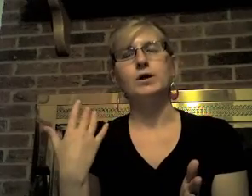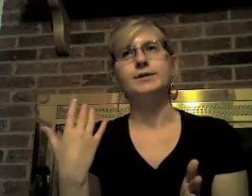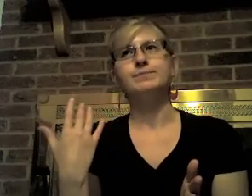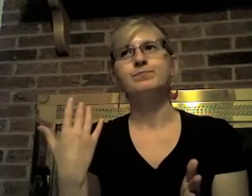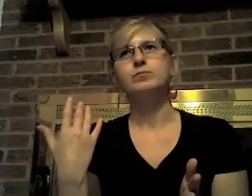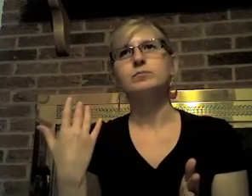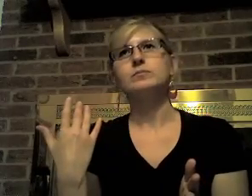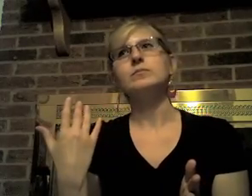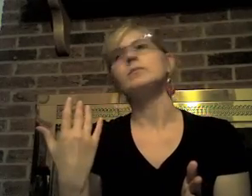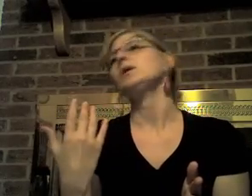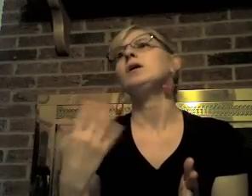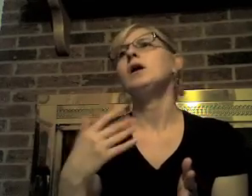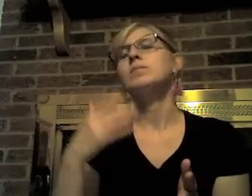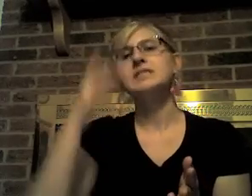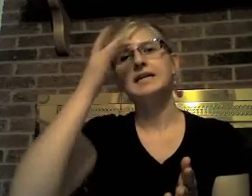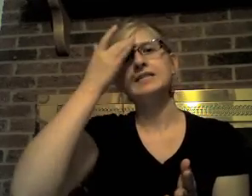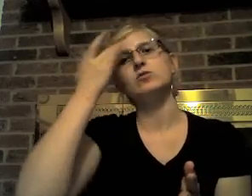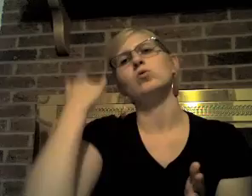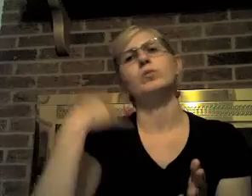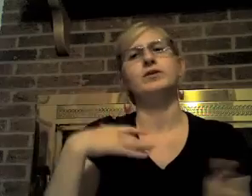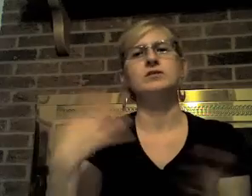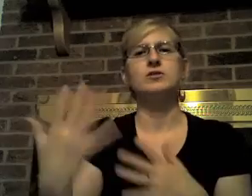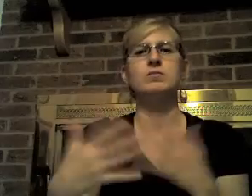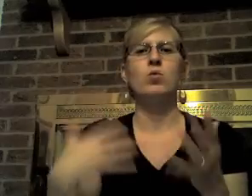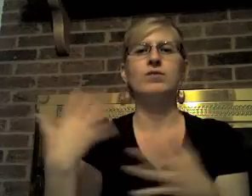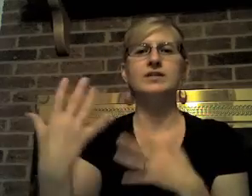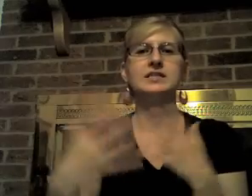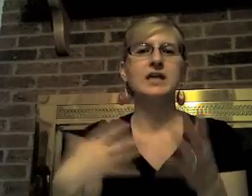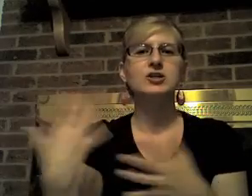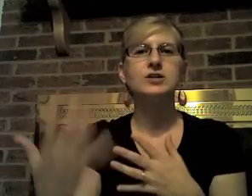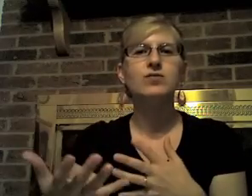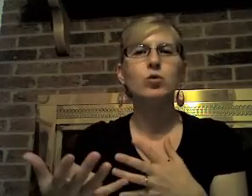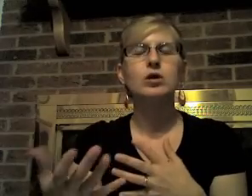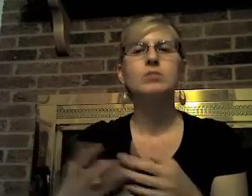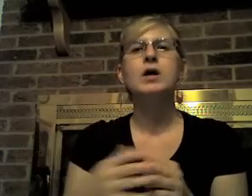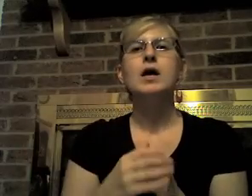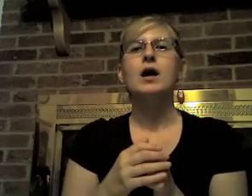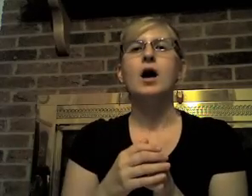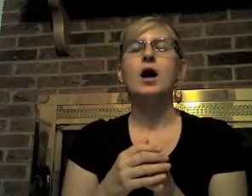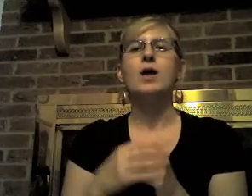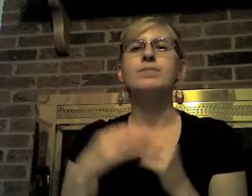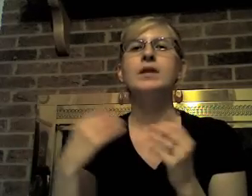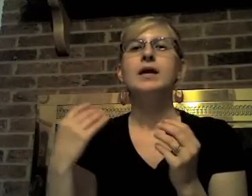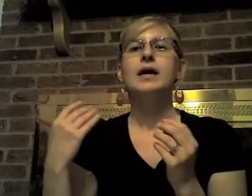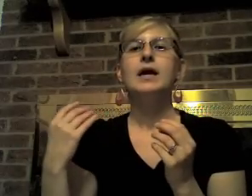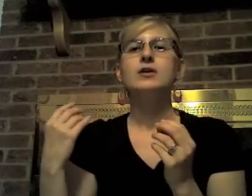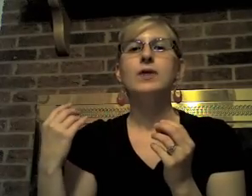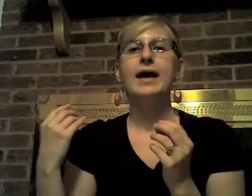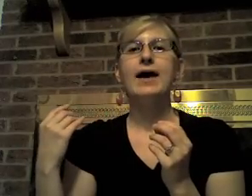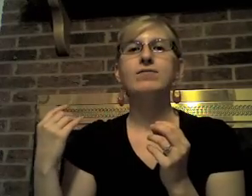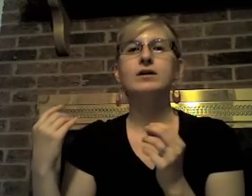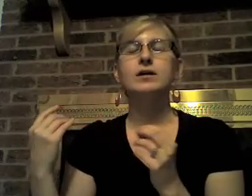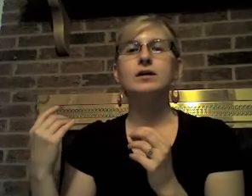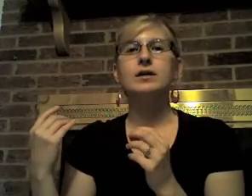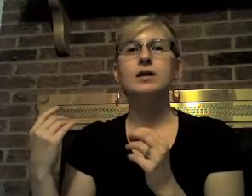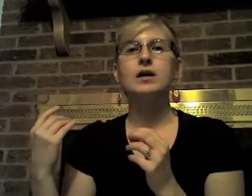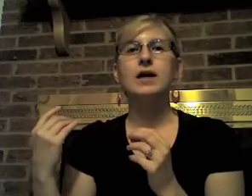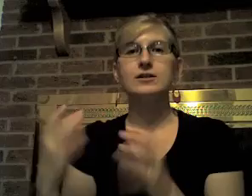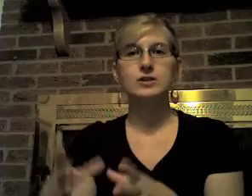more Sunday school, where there's a more of a discussion forum, and you have